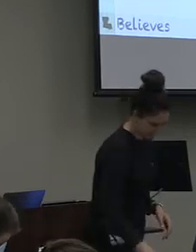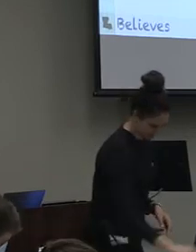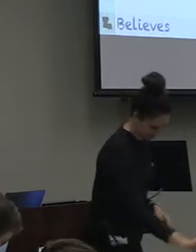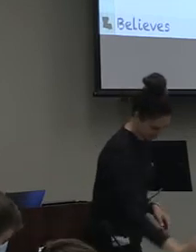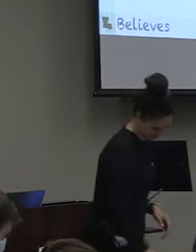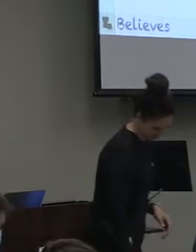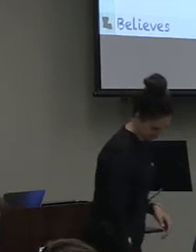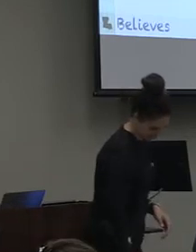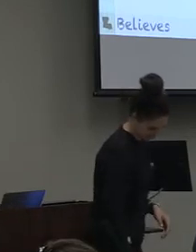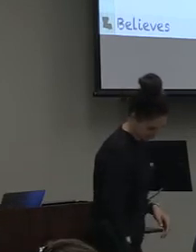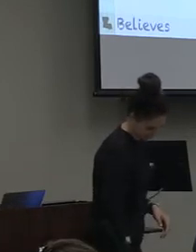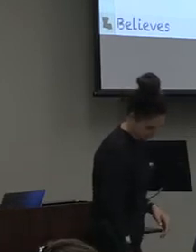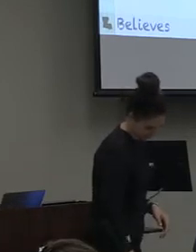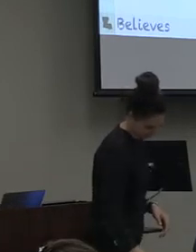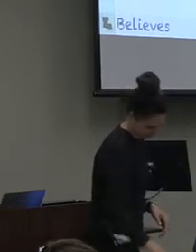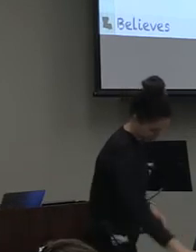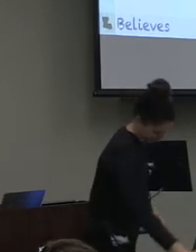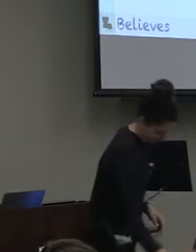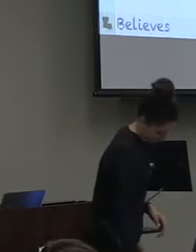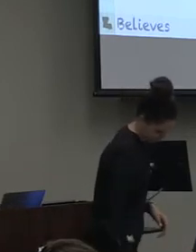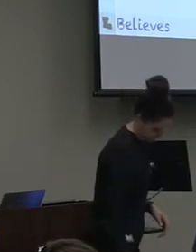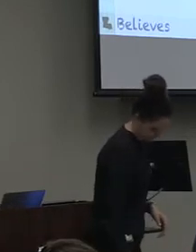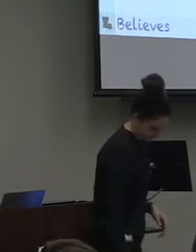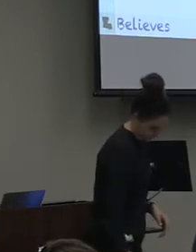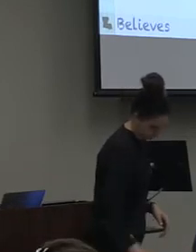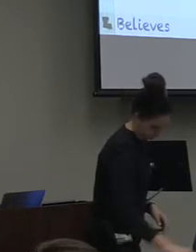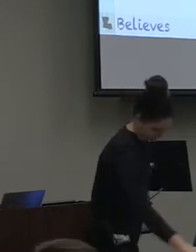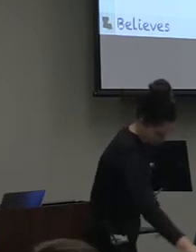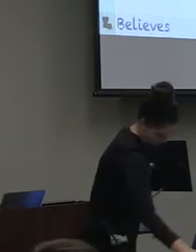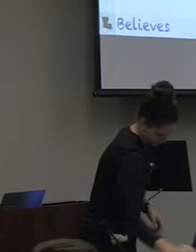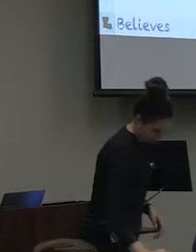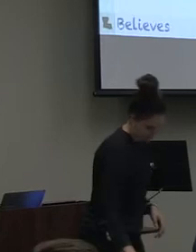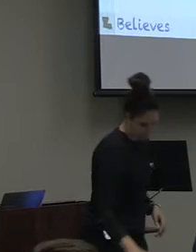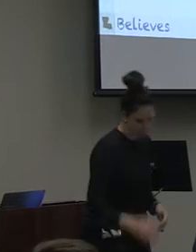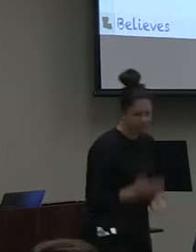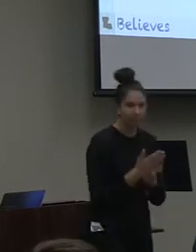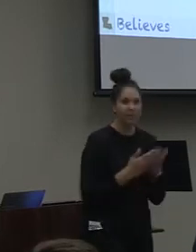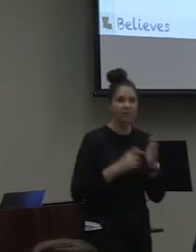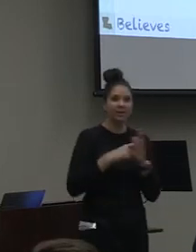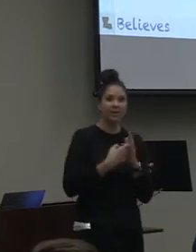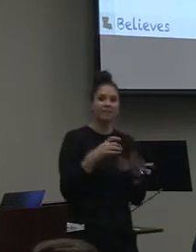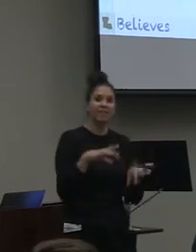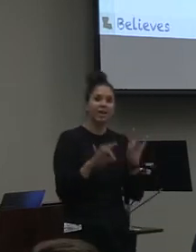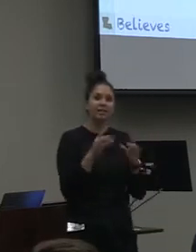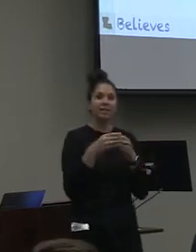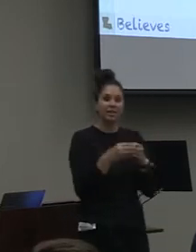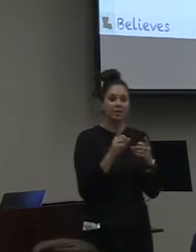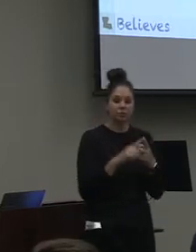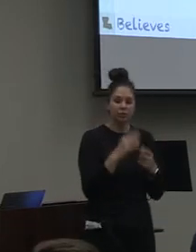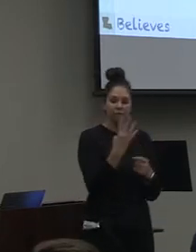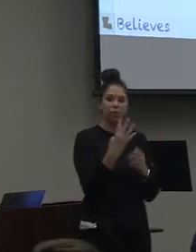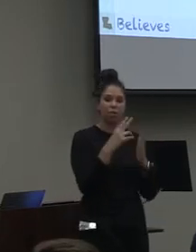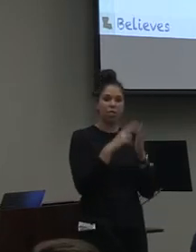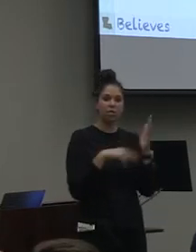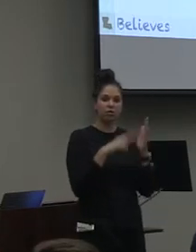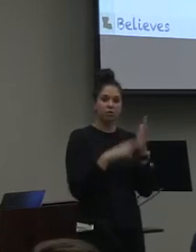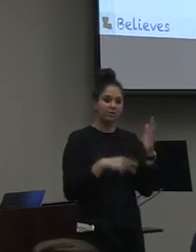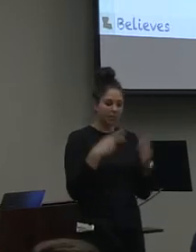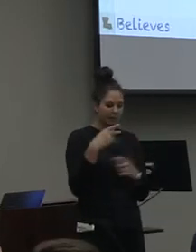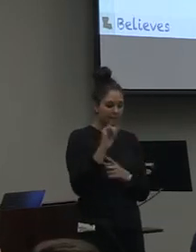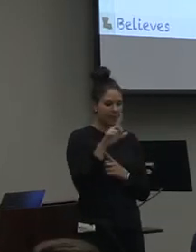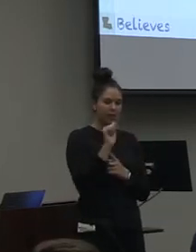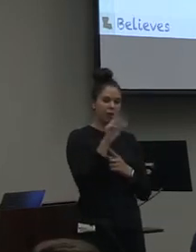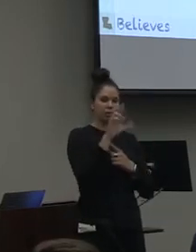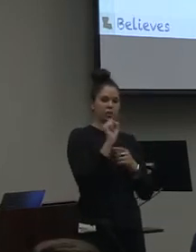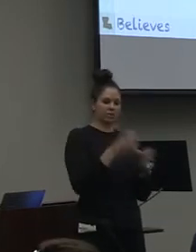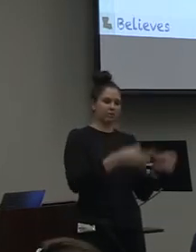So some of our key findings from our pilot from year 1 that also led to those 4 literacy pillars